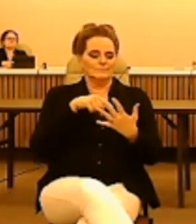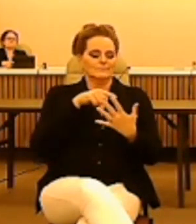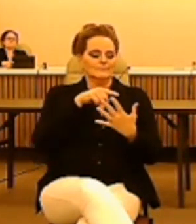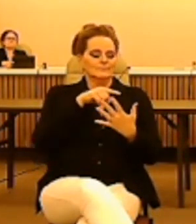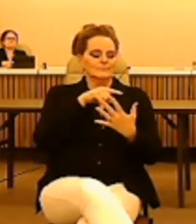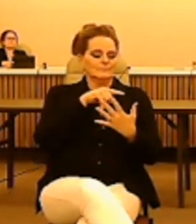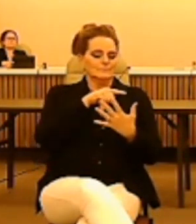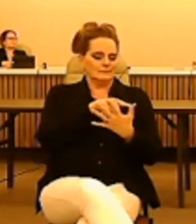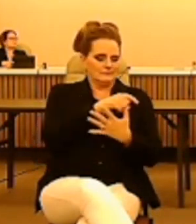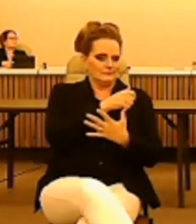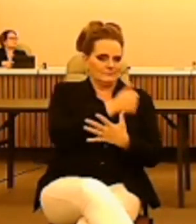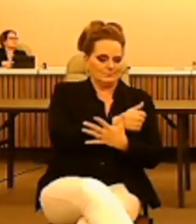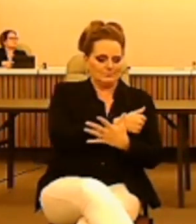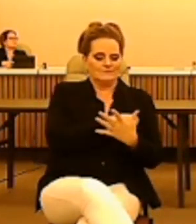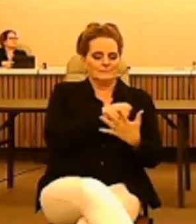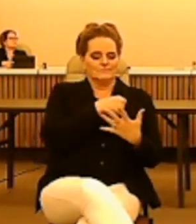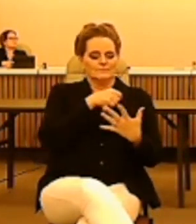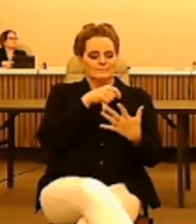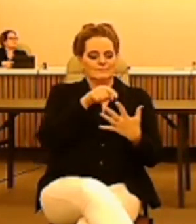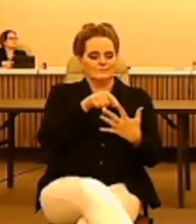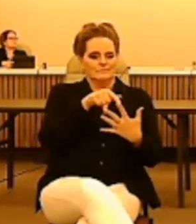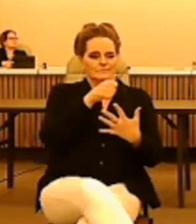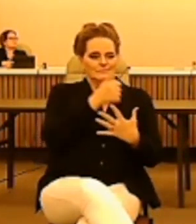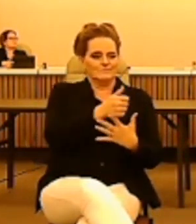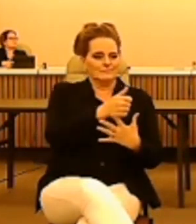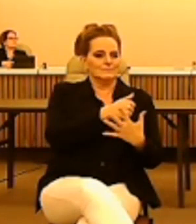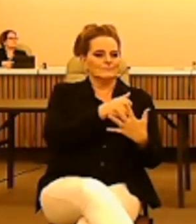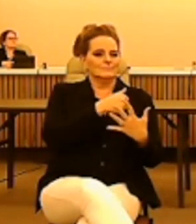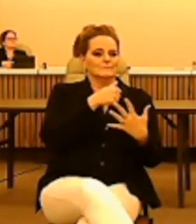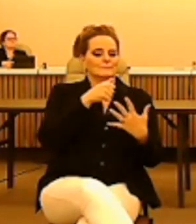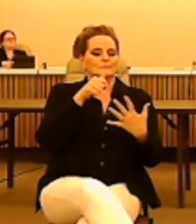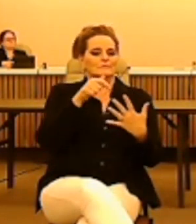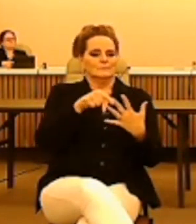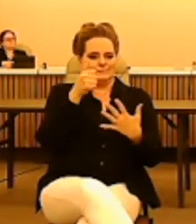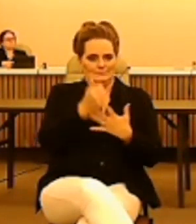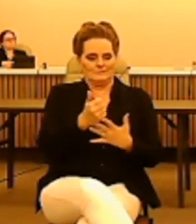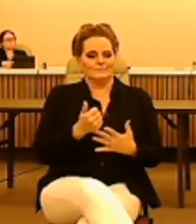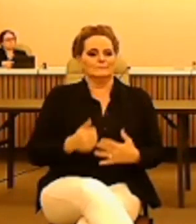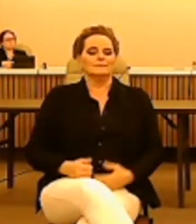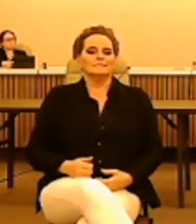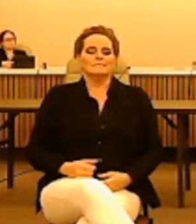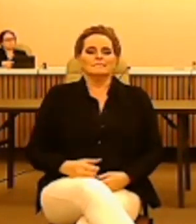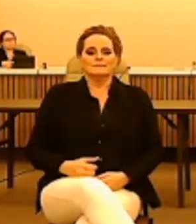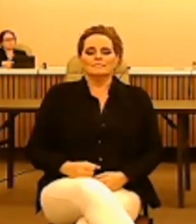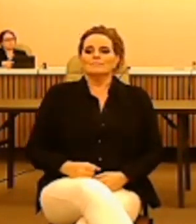Councilmember Page, Aye. Councilmember Belanca, Aye. Supervisor Schultz. All right,